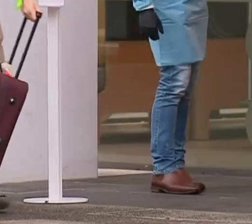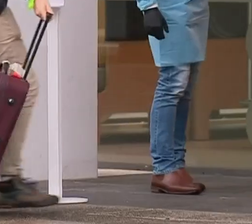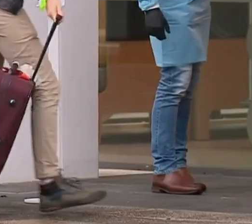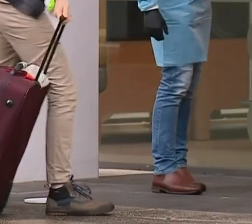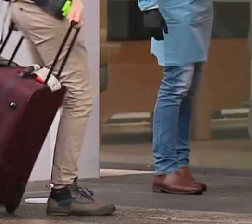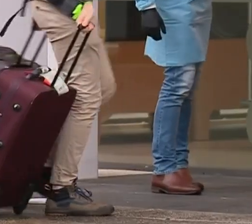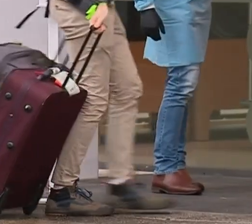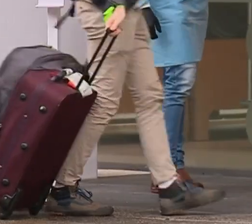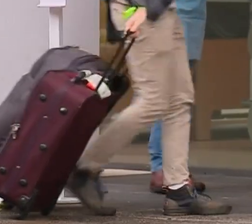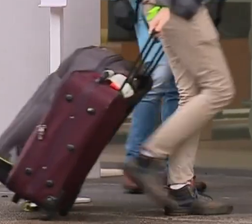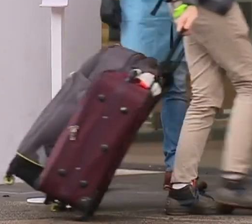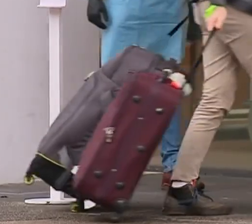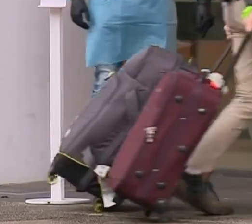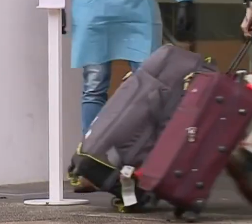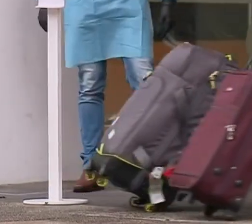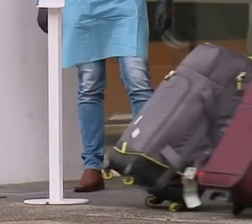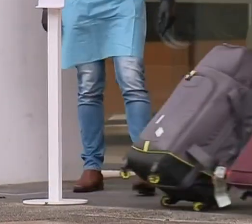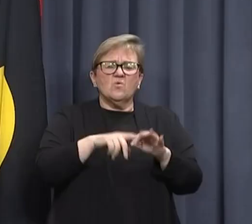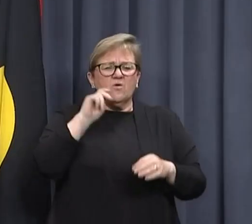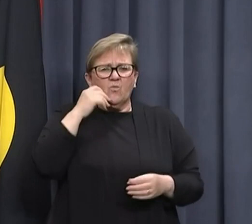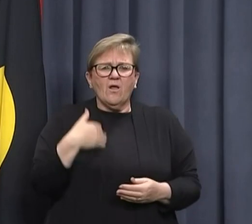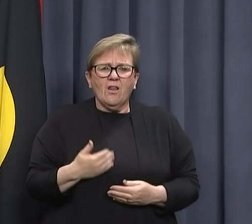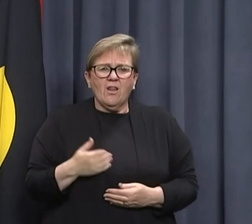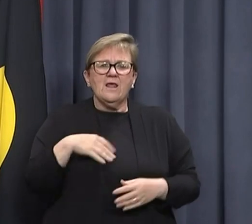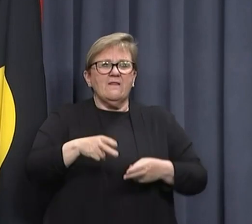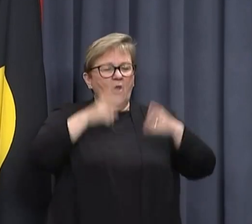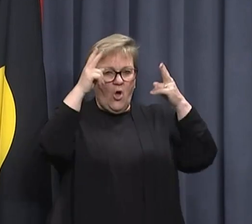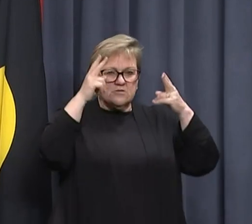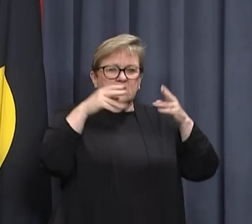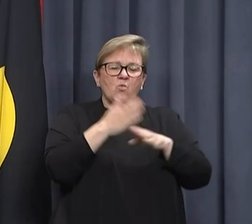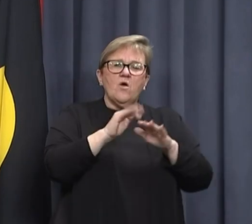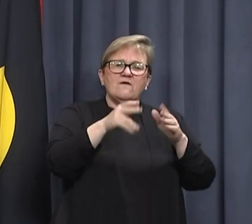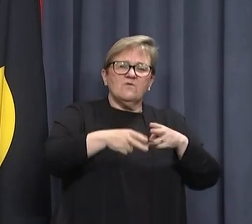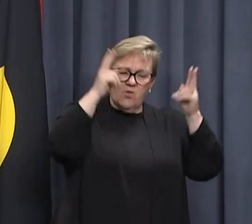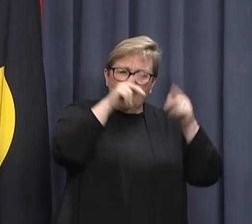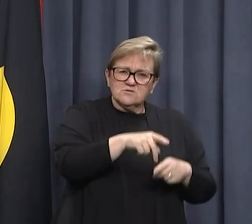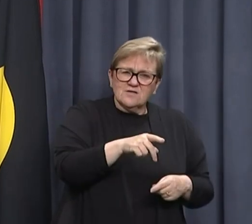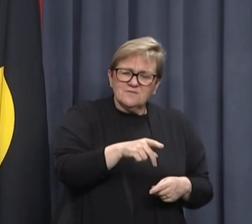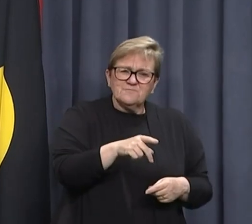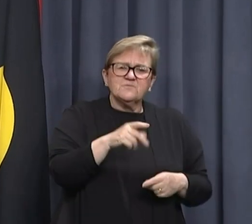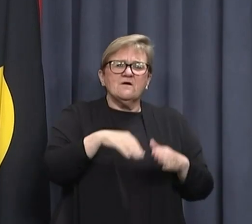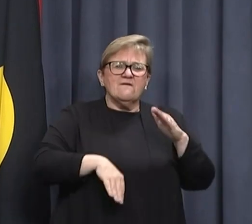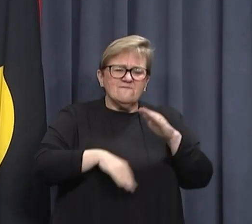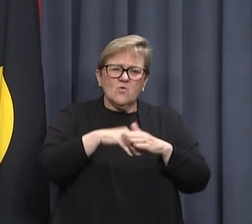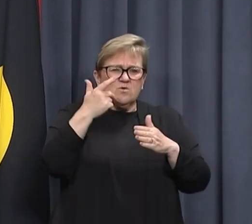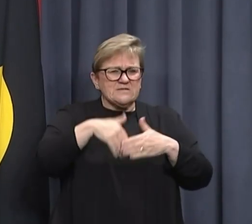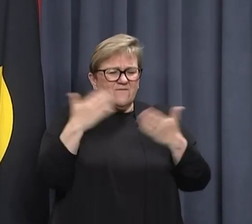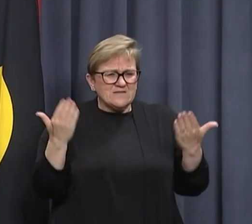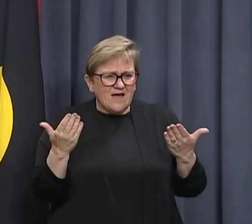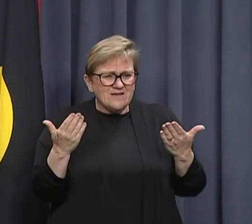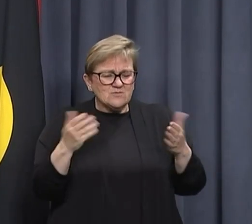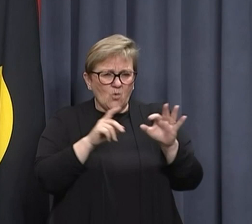his full seven days in isolation regardless. I'll be in a hotel room, working from a hotel room, doing a full seven days.